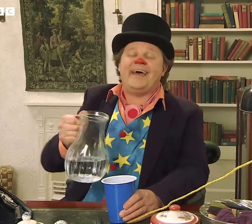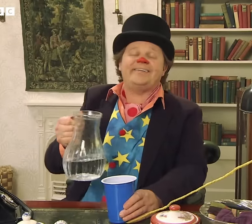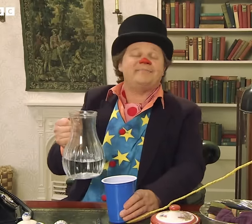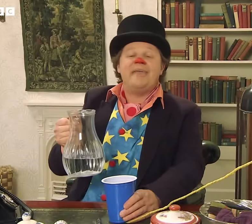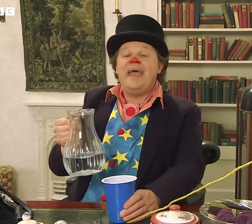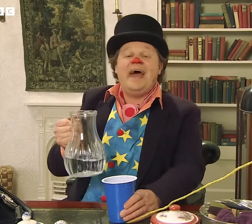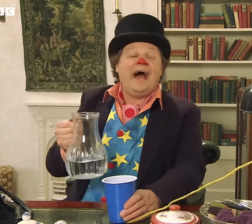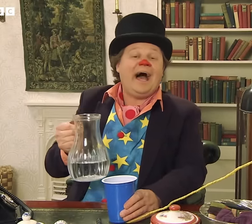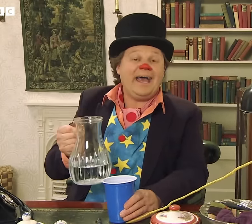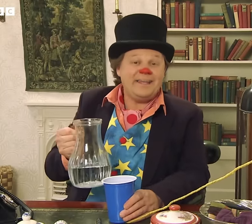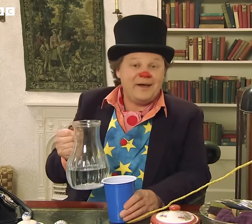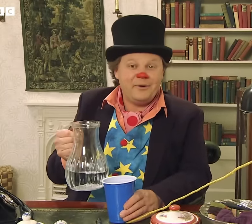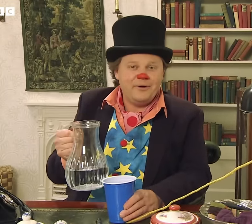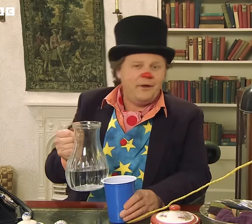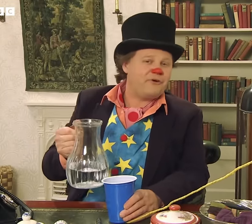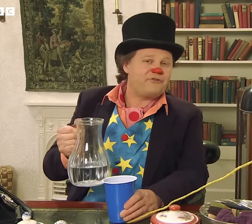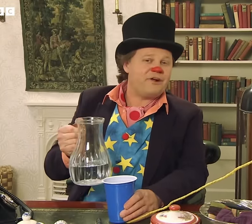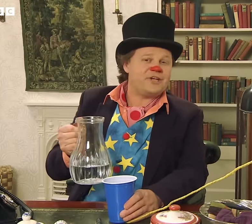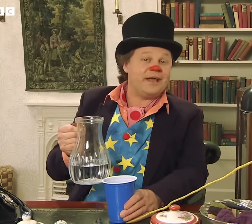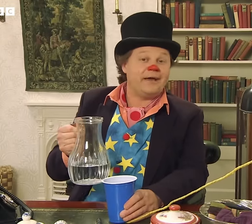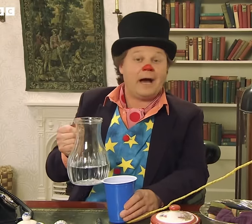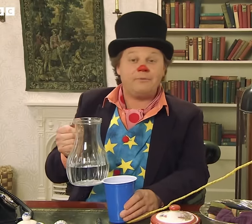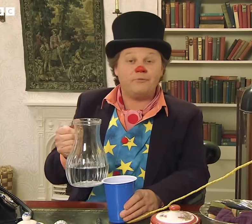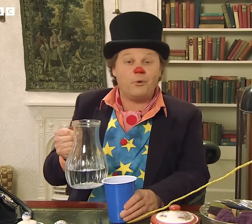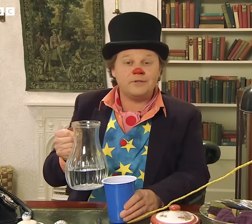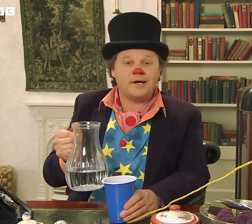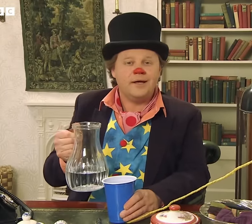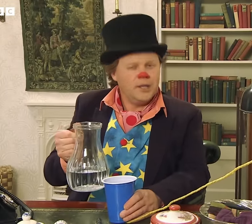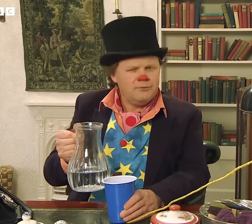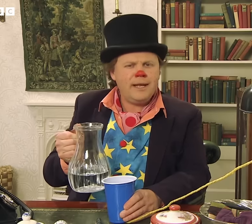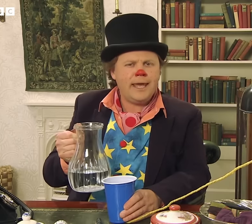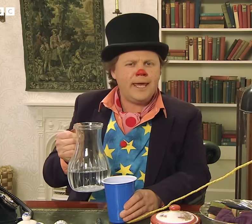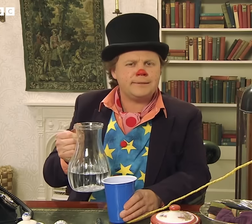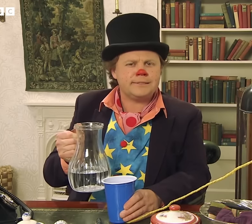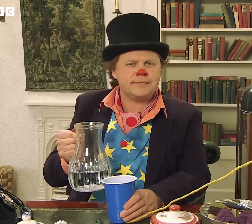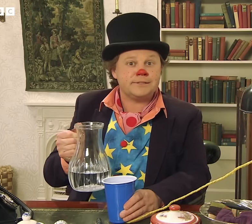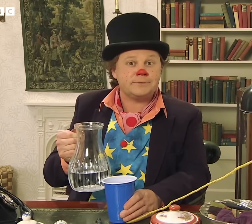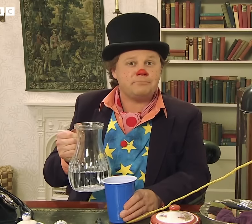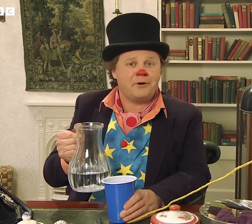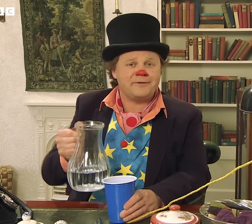Yes, I know. A refreshing cup of water really hits the spot.